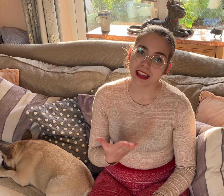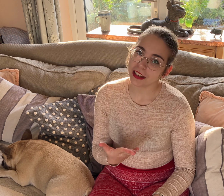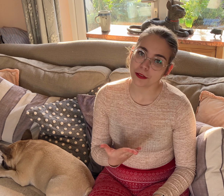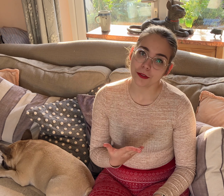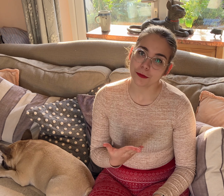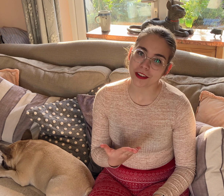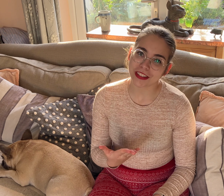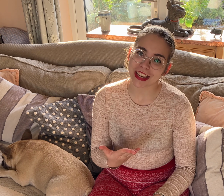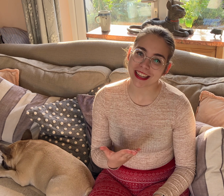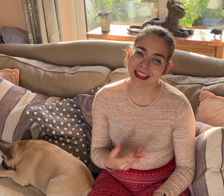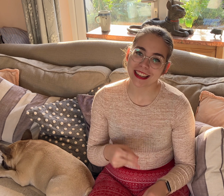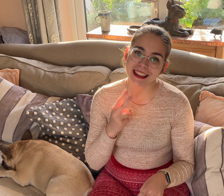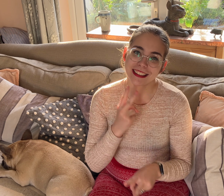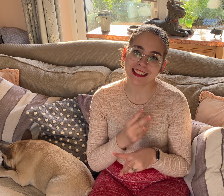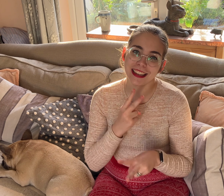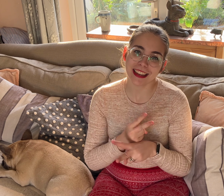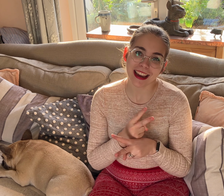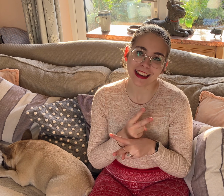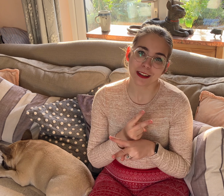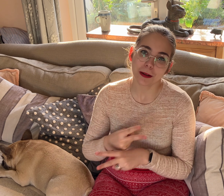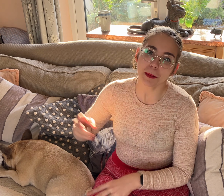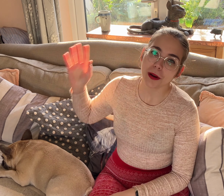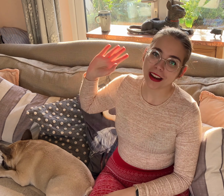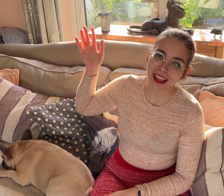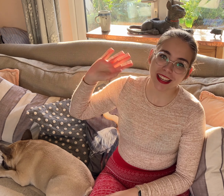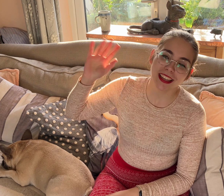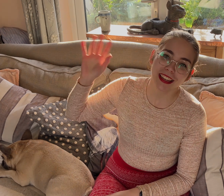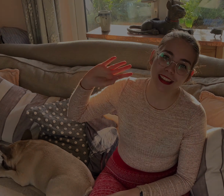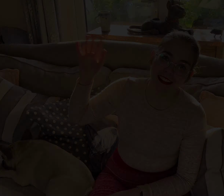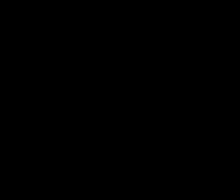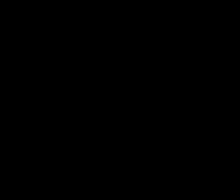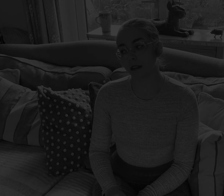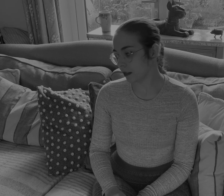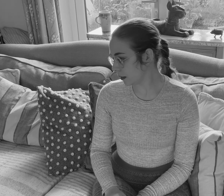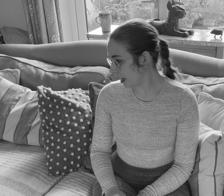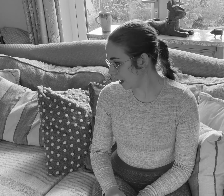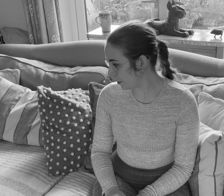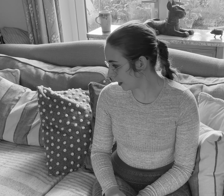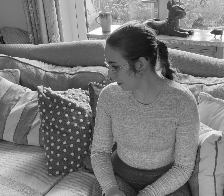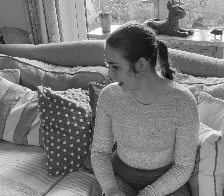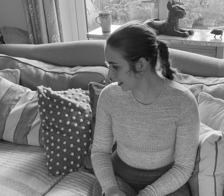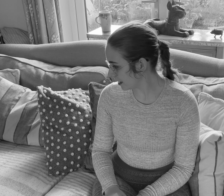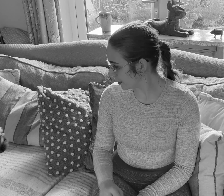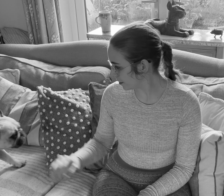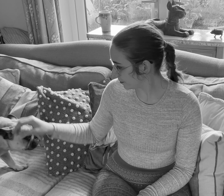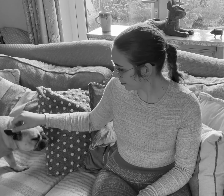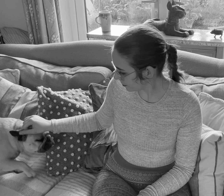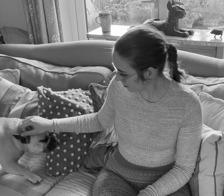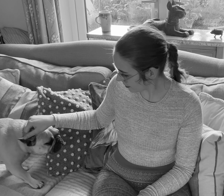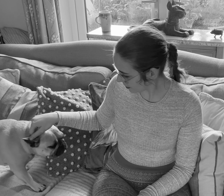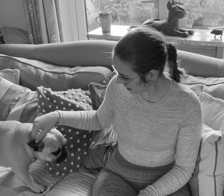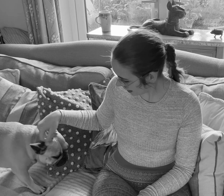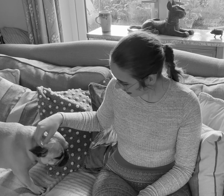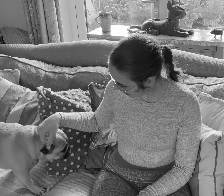you for watching. Take care. Bye. Bye. Hello, Florence! Good girl!